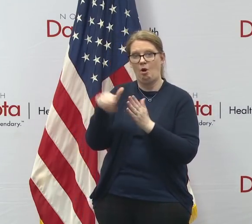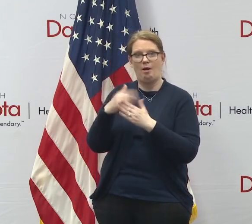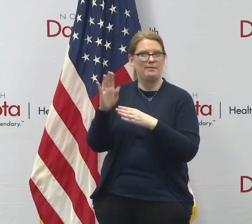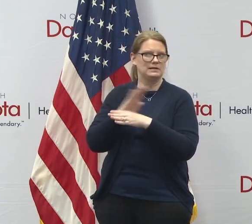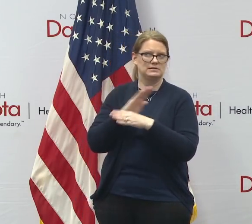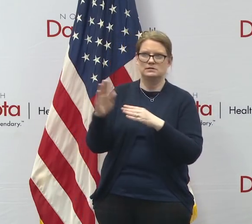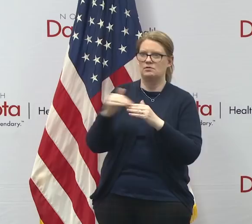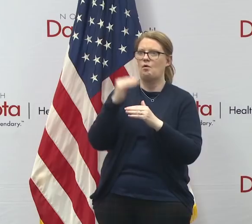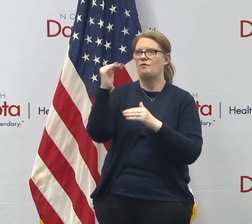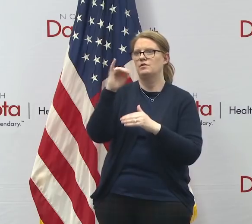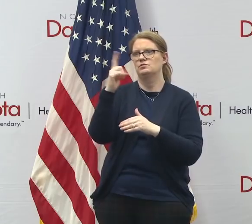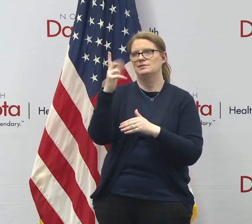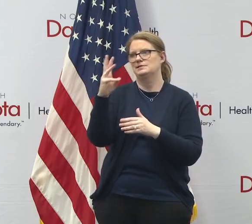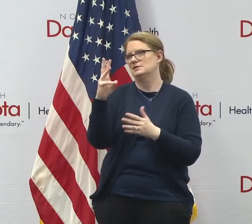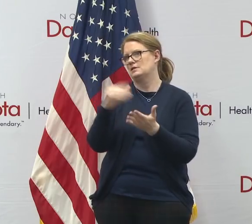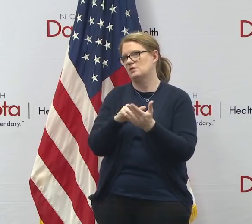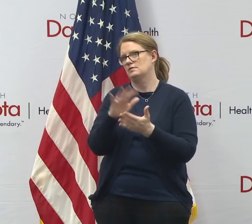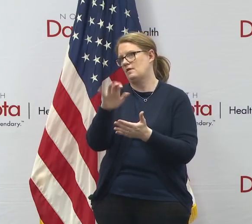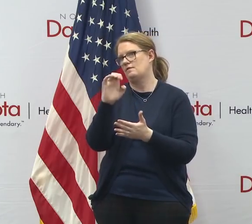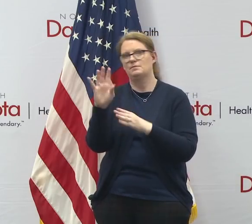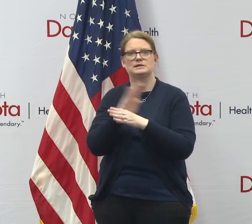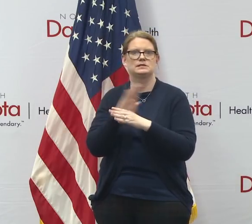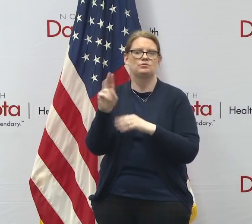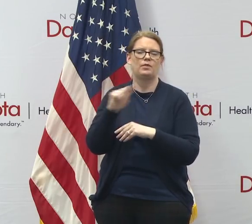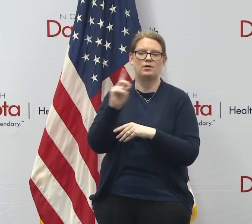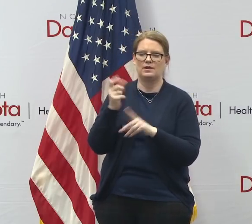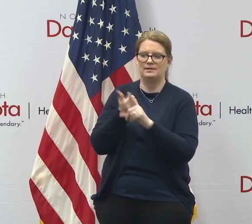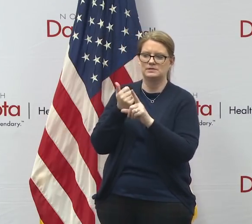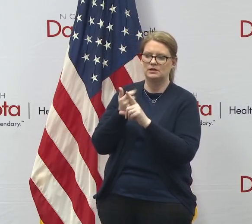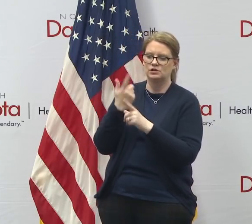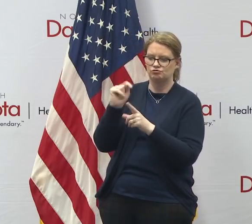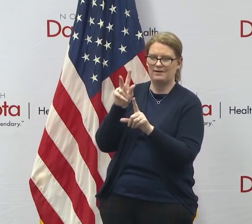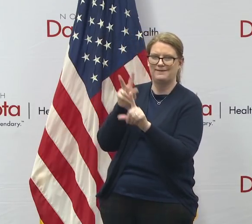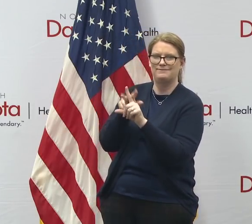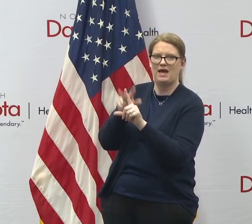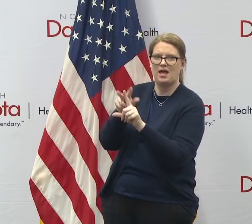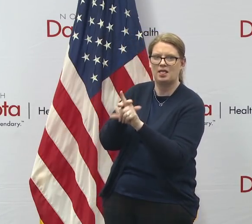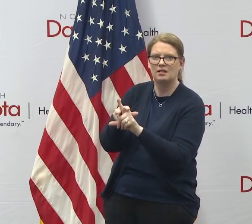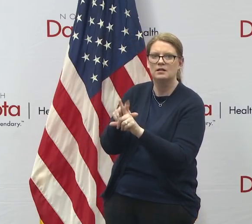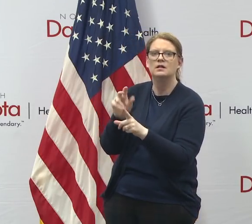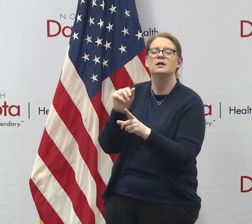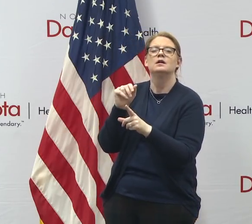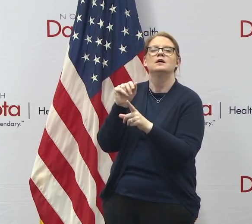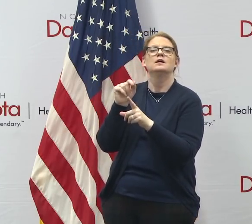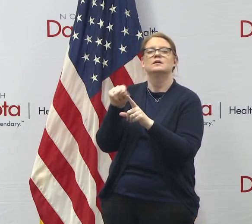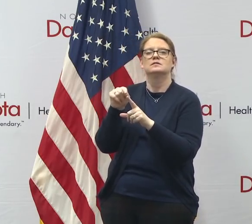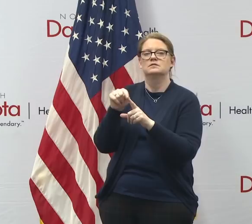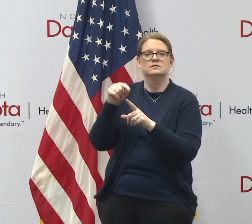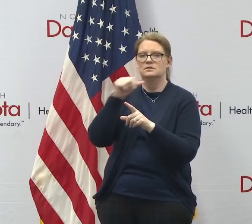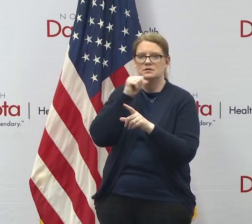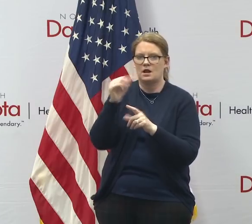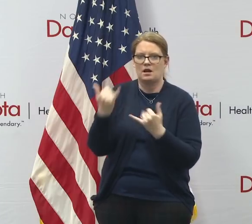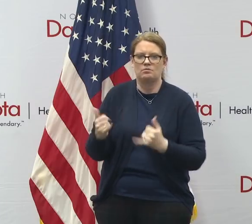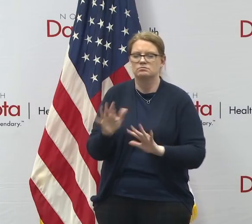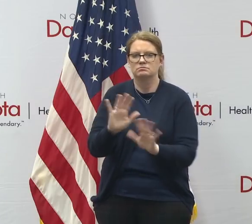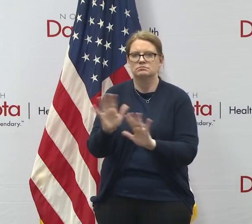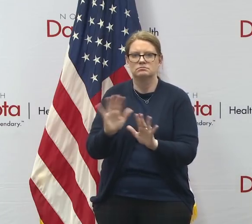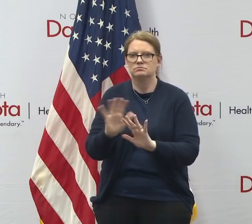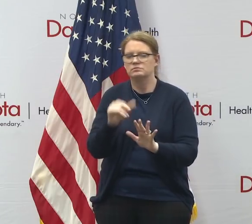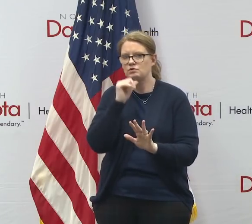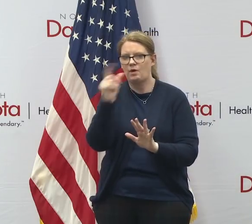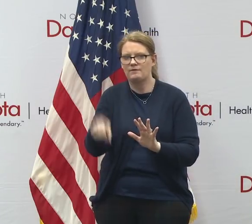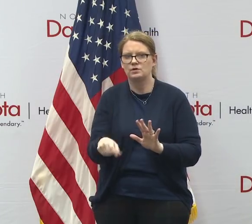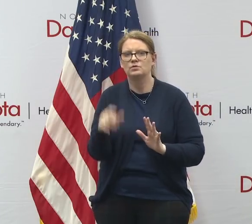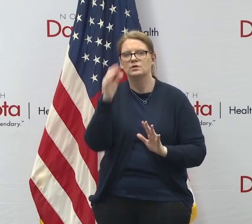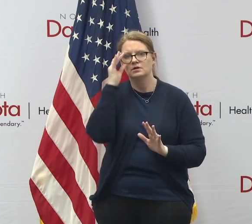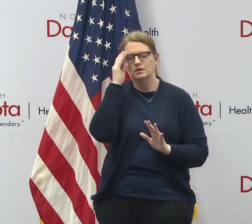over 26,500 businesses in North Dakota would have been trying to file by March 31. Don't have to do that.